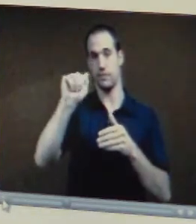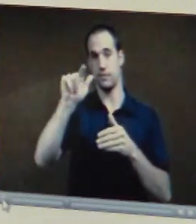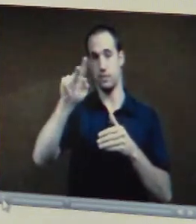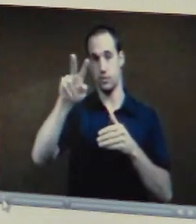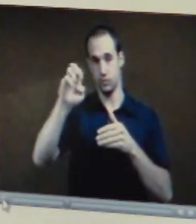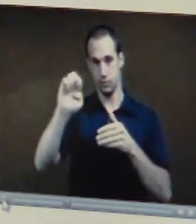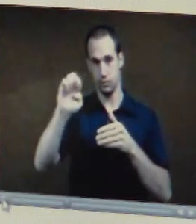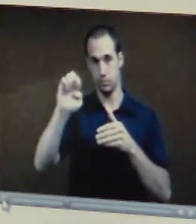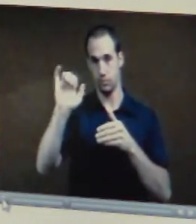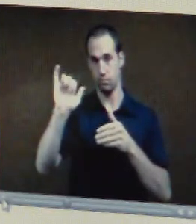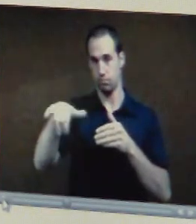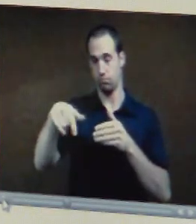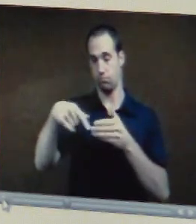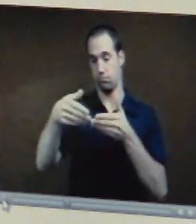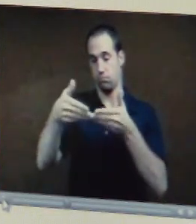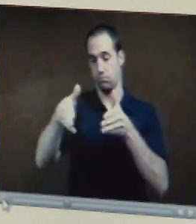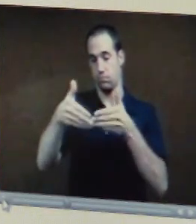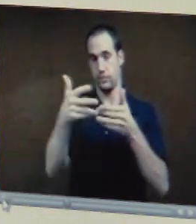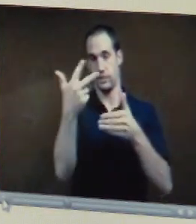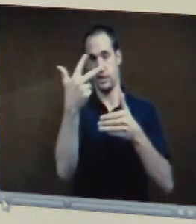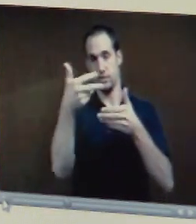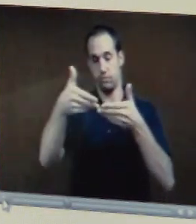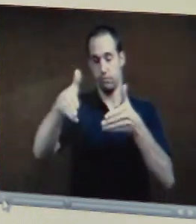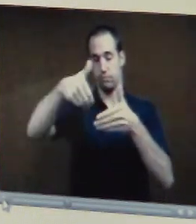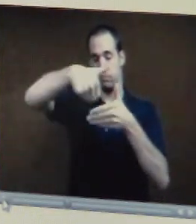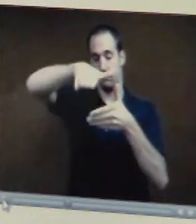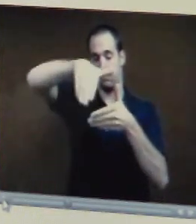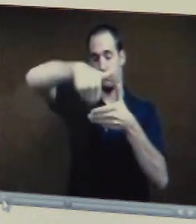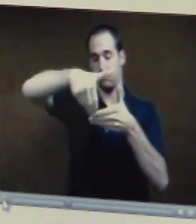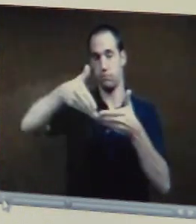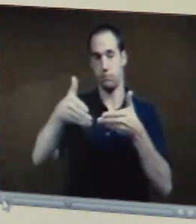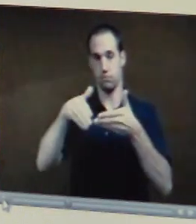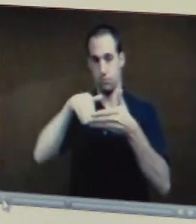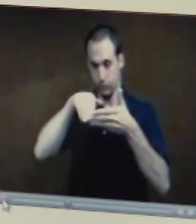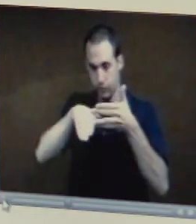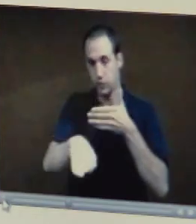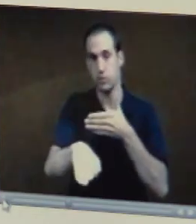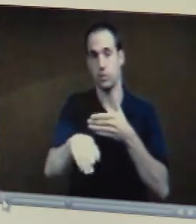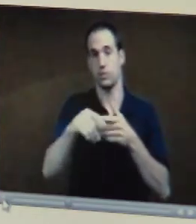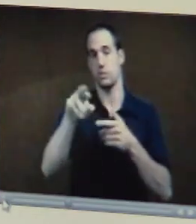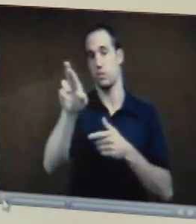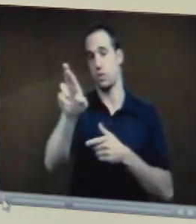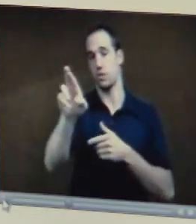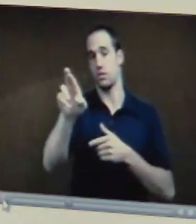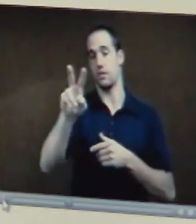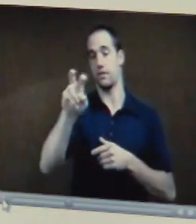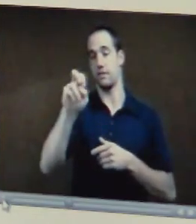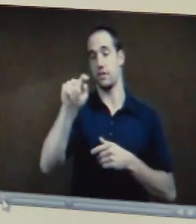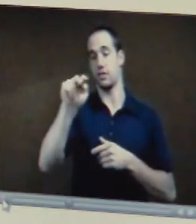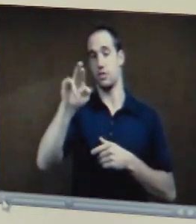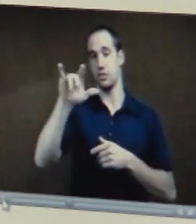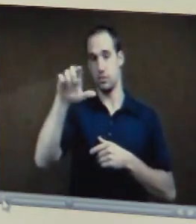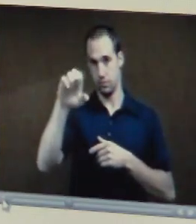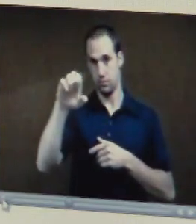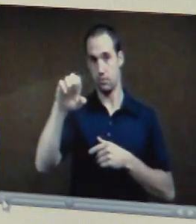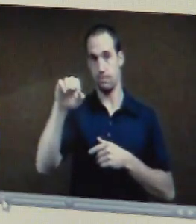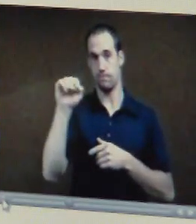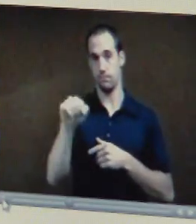and the blood goes through the tricuspid valve. It's got 3 openings in it, hence